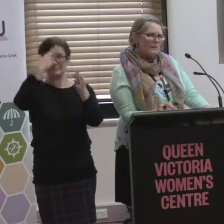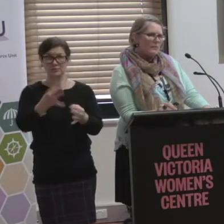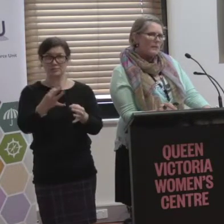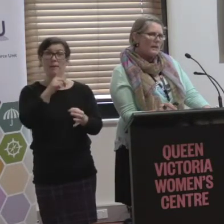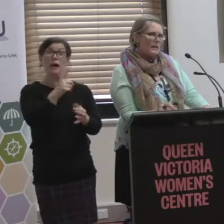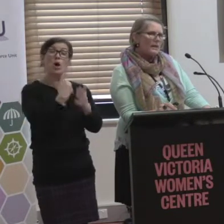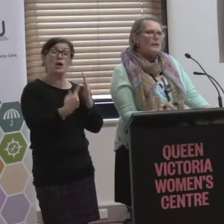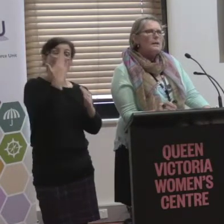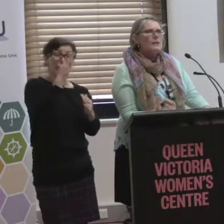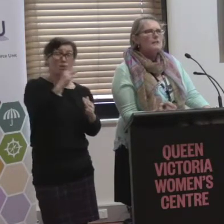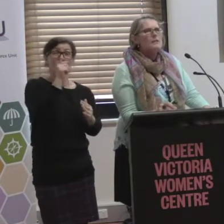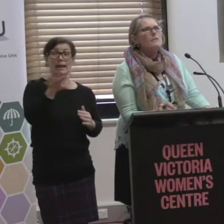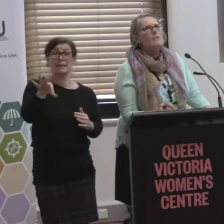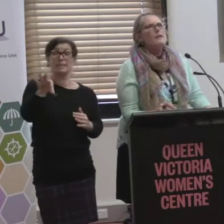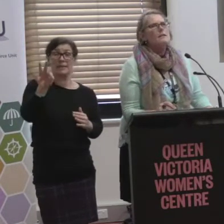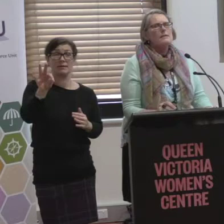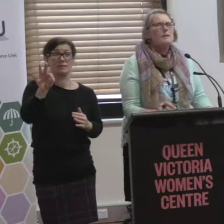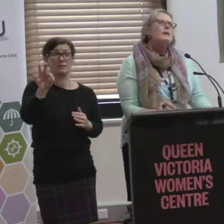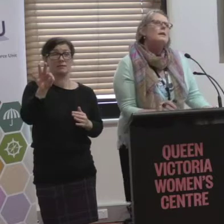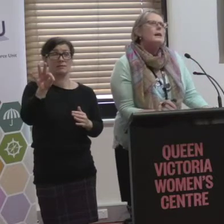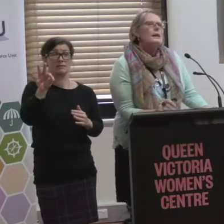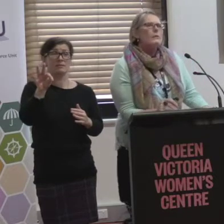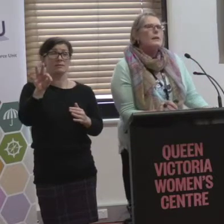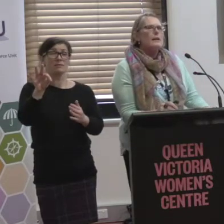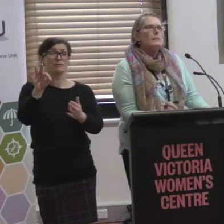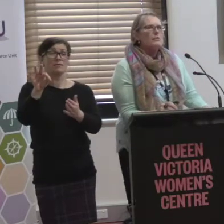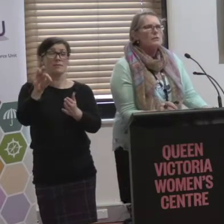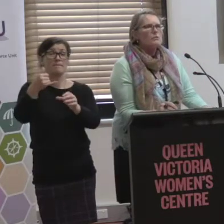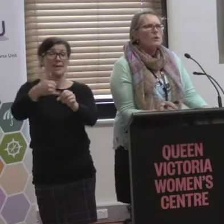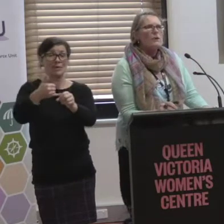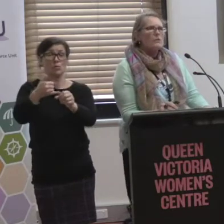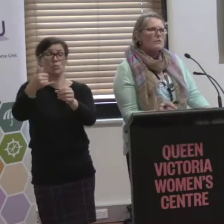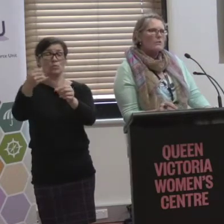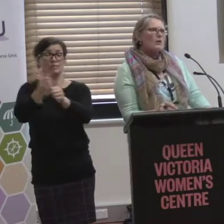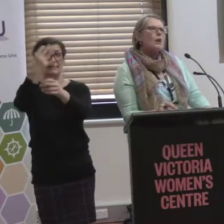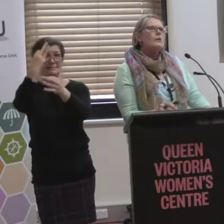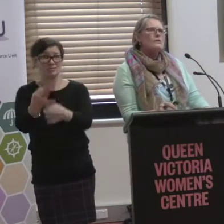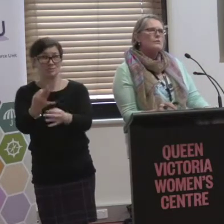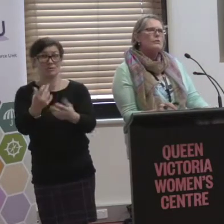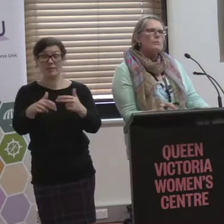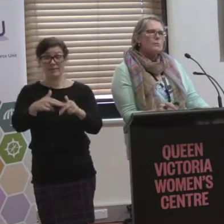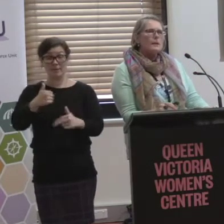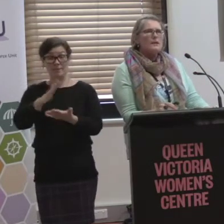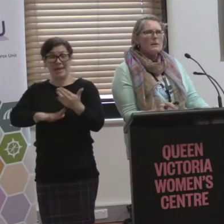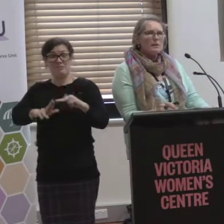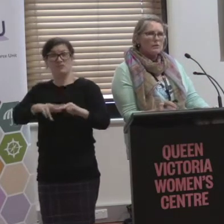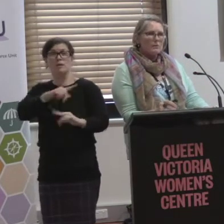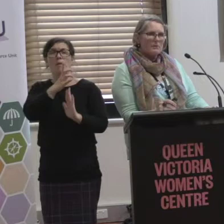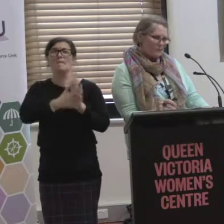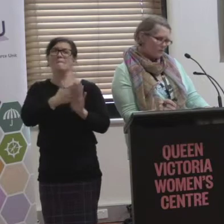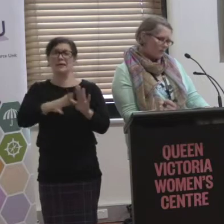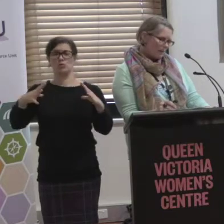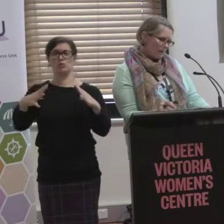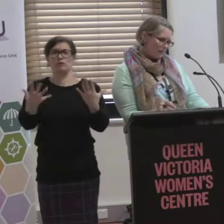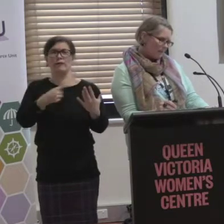treatment decision maker. Now the reason for that is that anyone that has parental rights over a child is presumed to be their medical